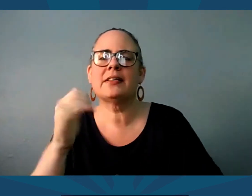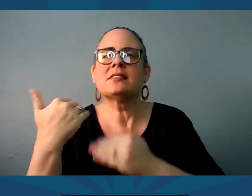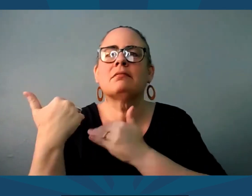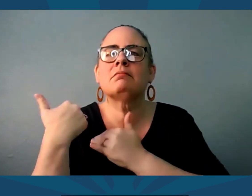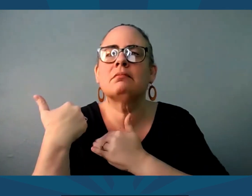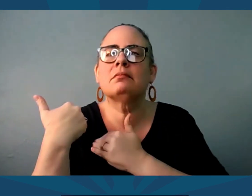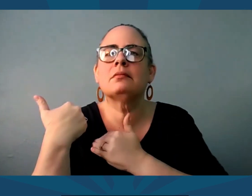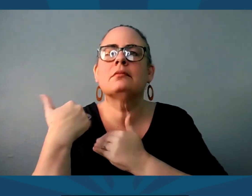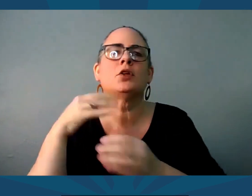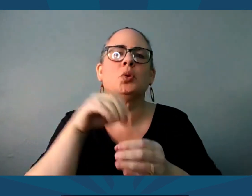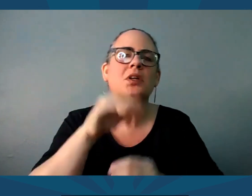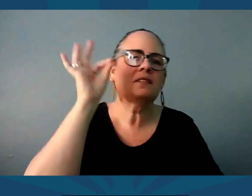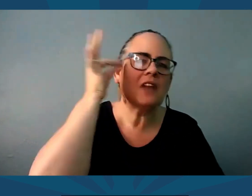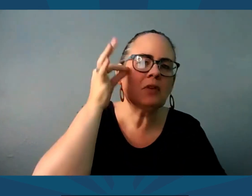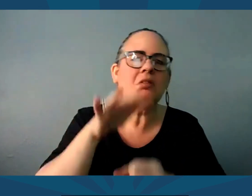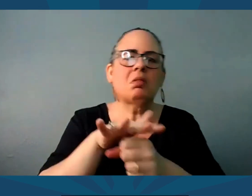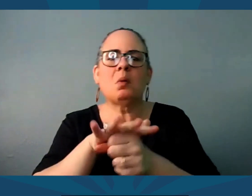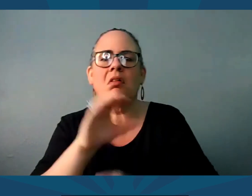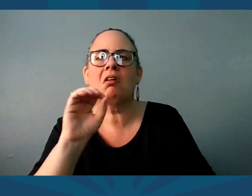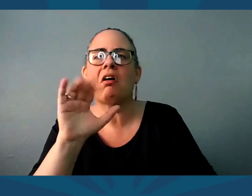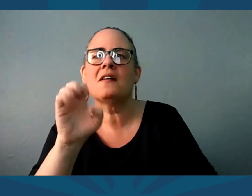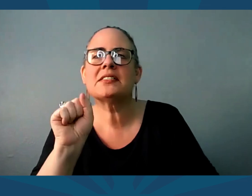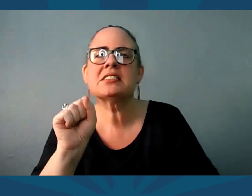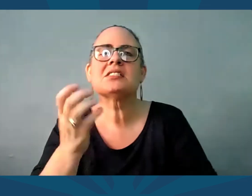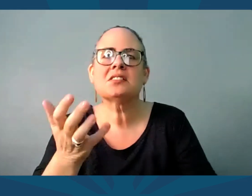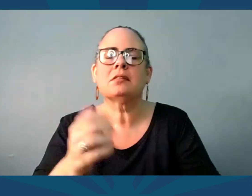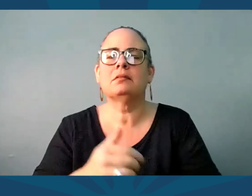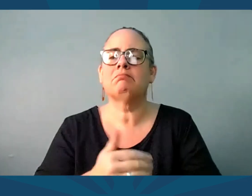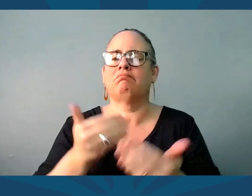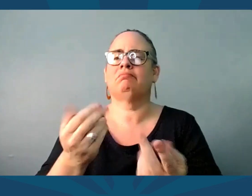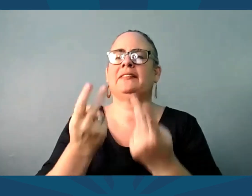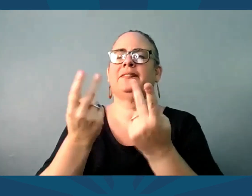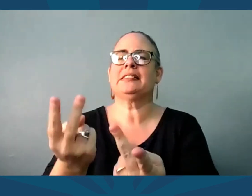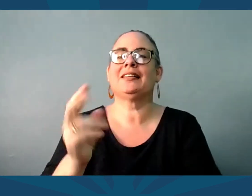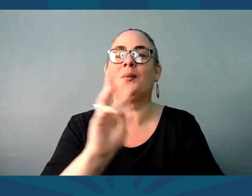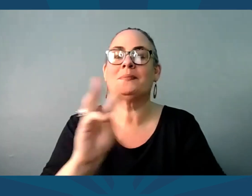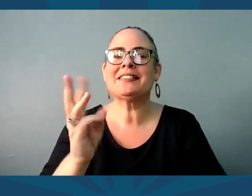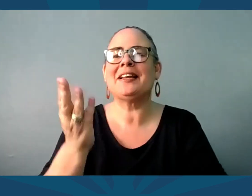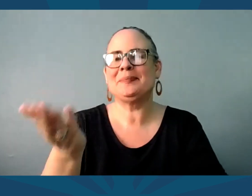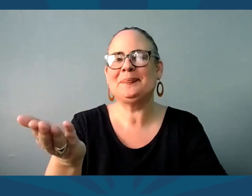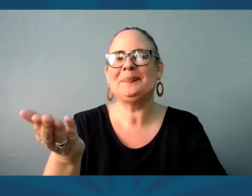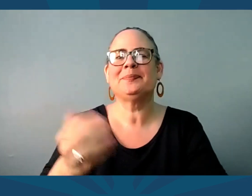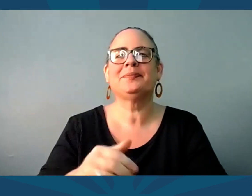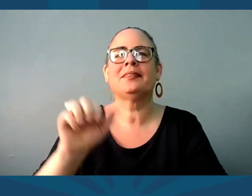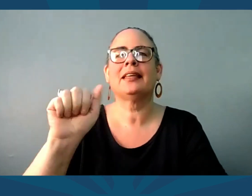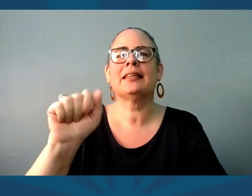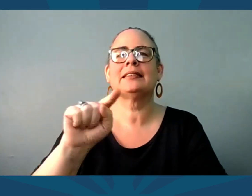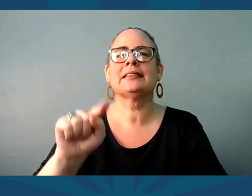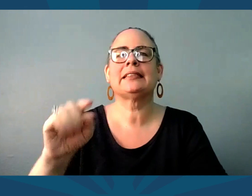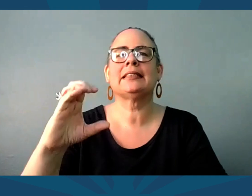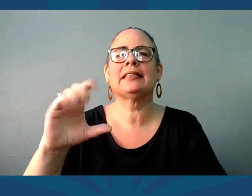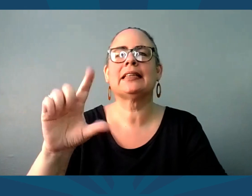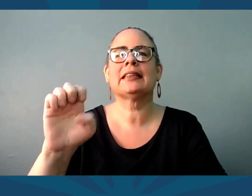For more information on office responsibilities, including federal and local offices, please